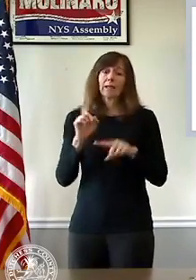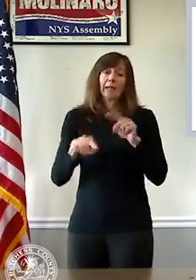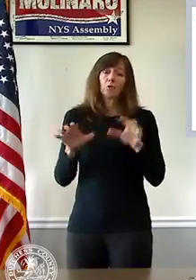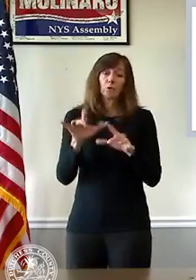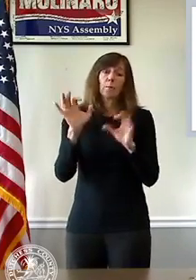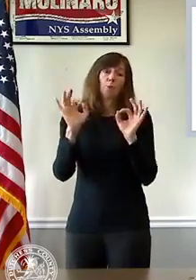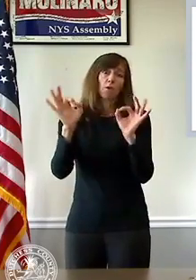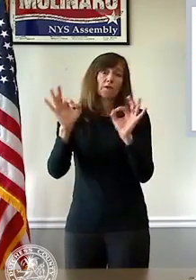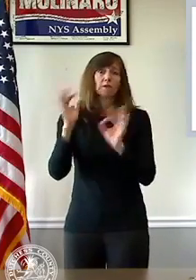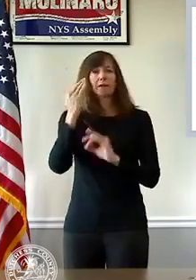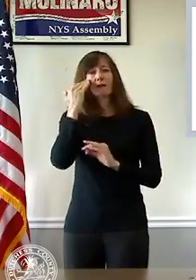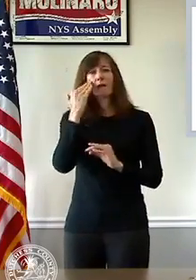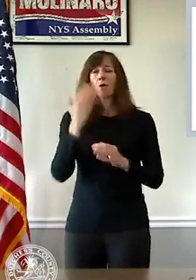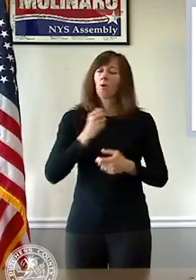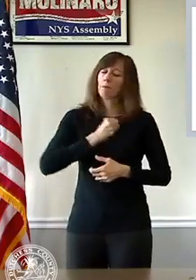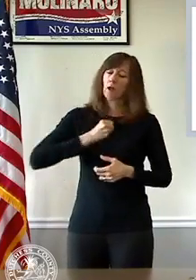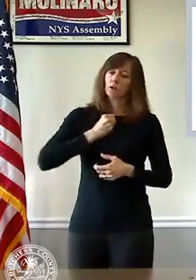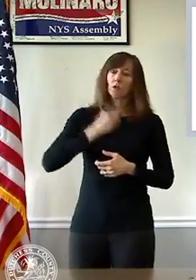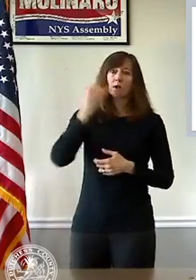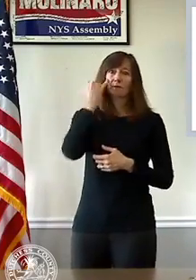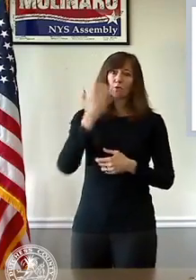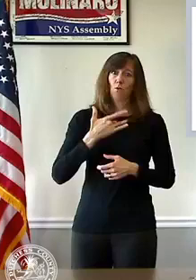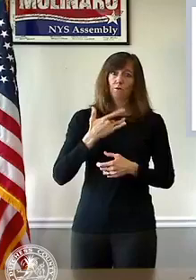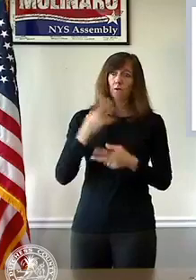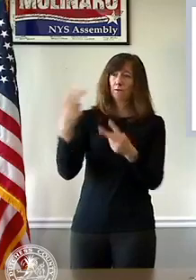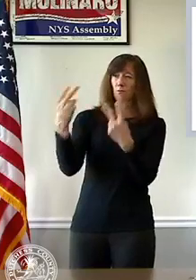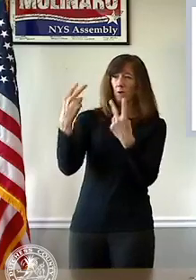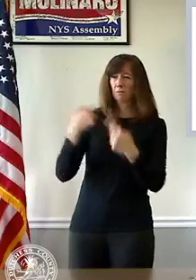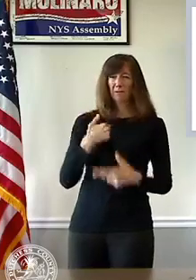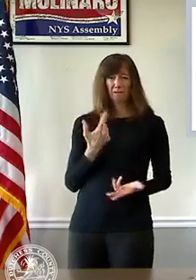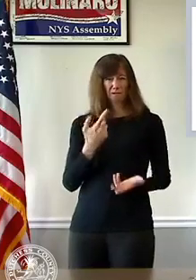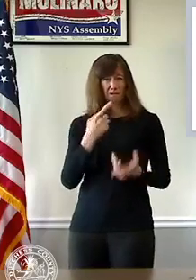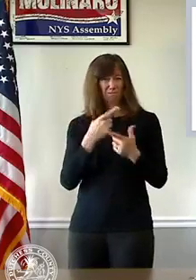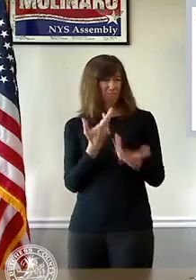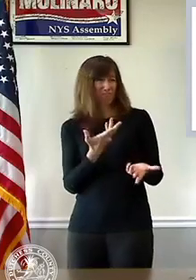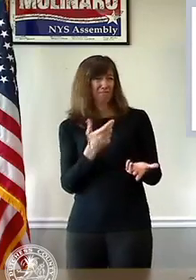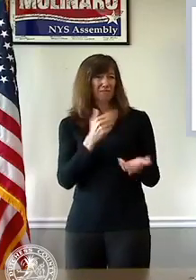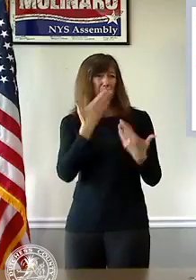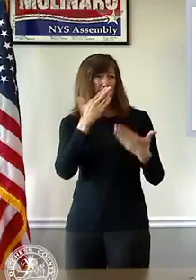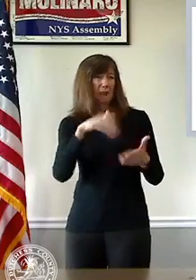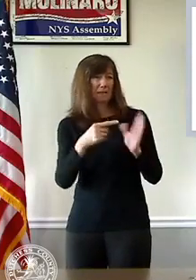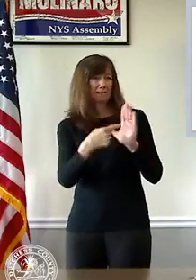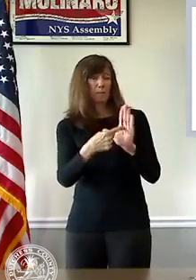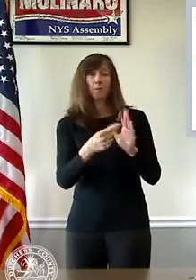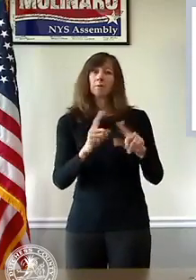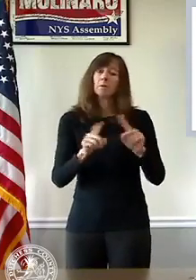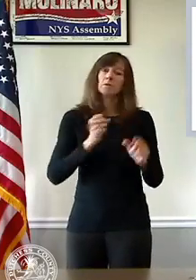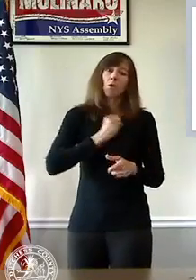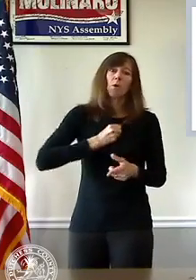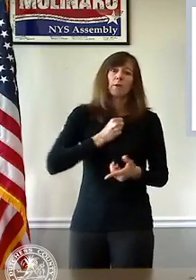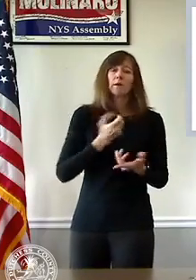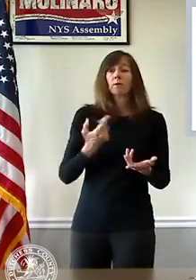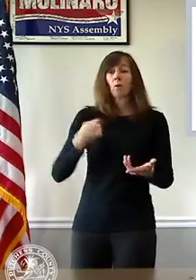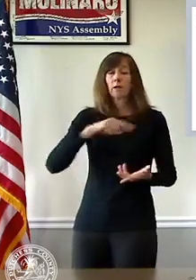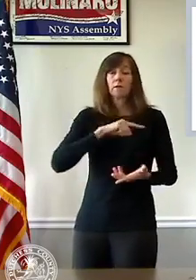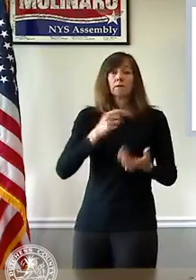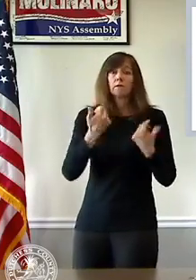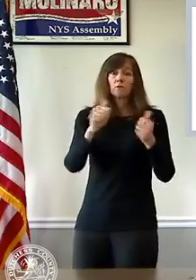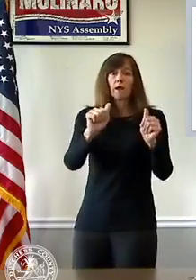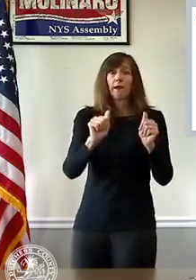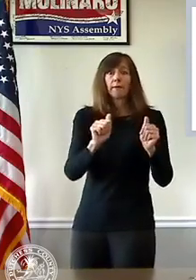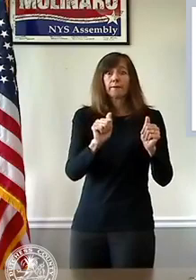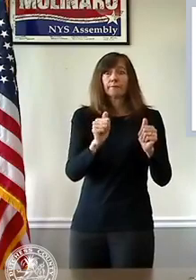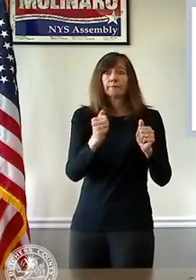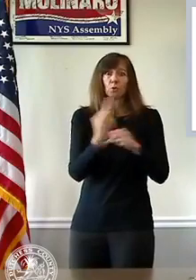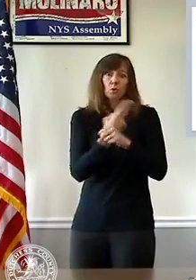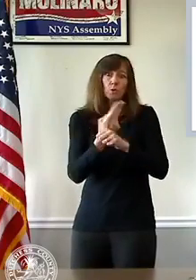example. I understand that. But at the same time, what we say to everyone is the same thing. These are guidances that we encourage you to use. I'm not